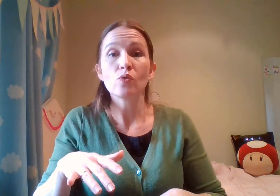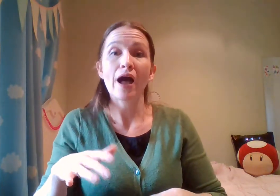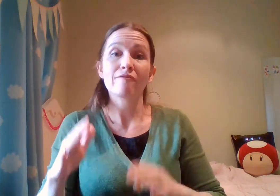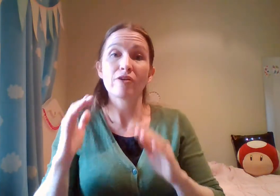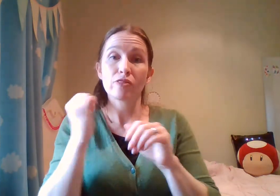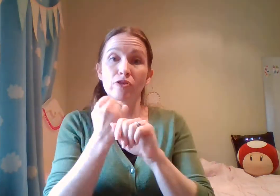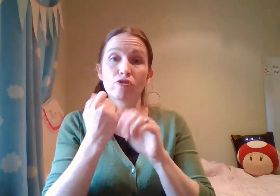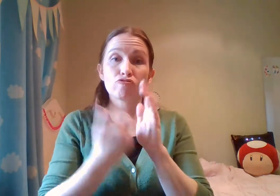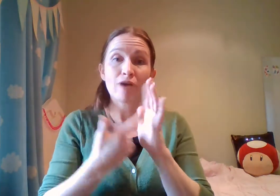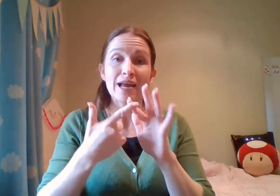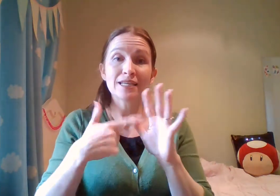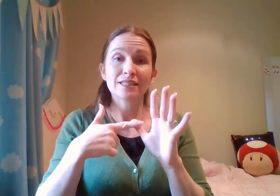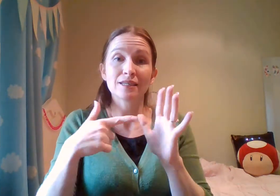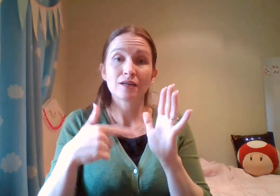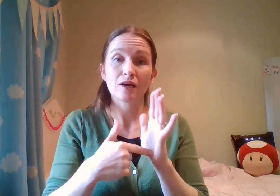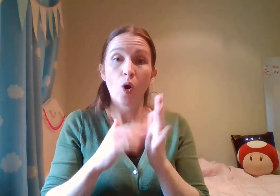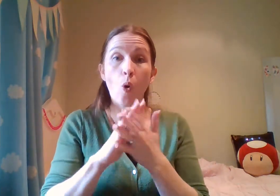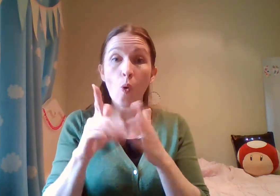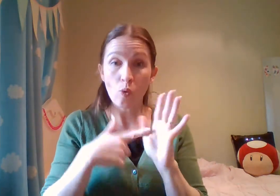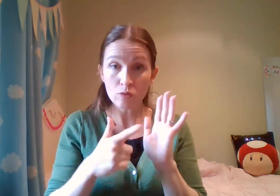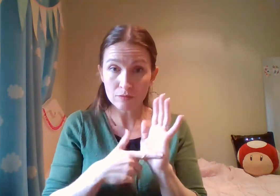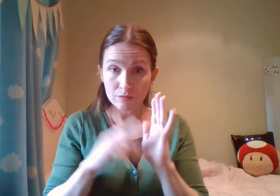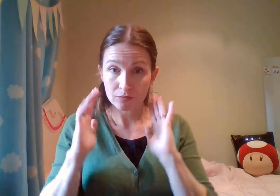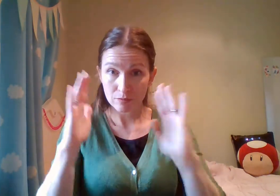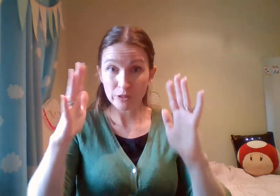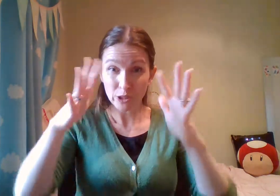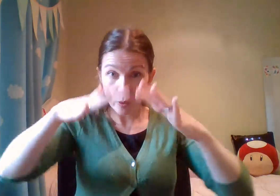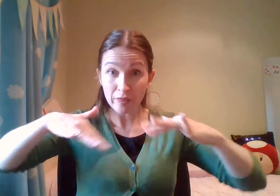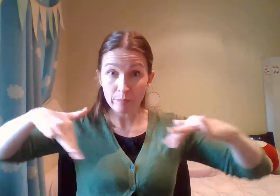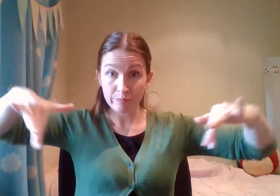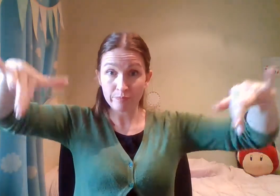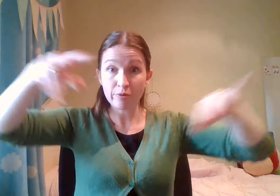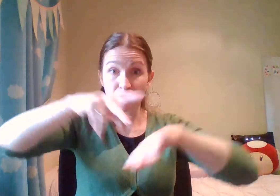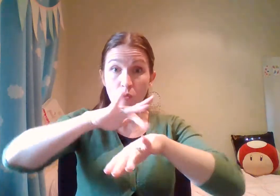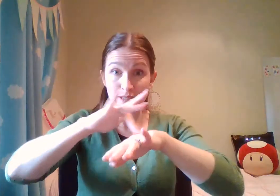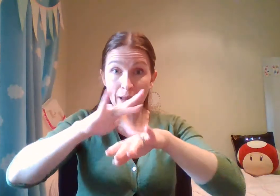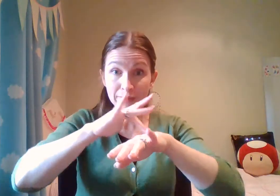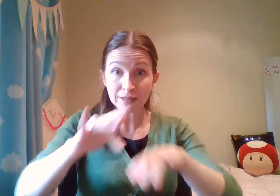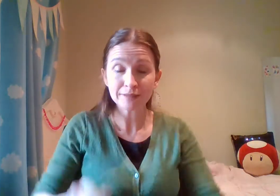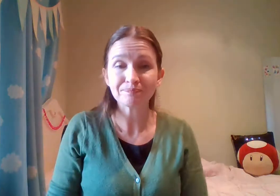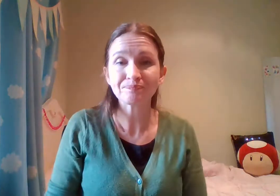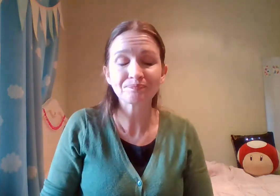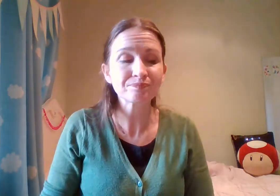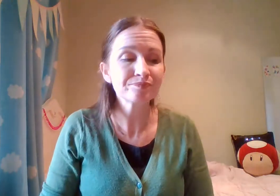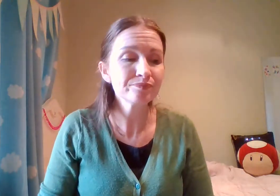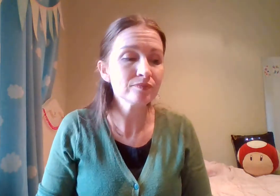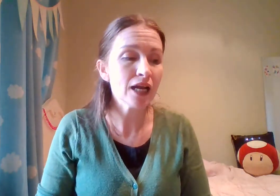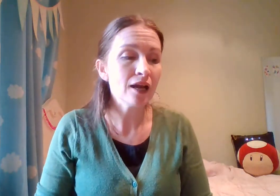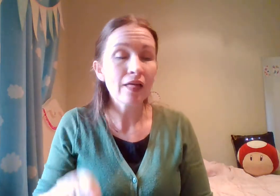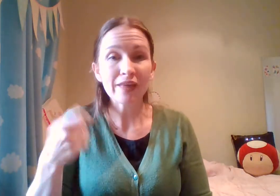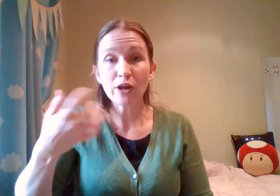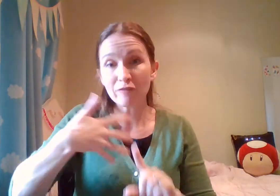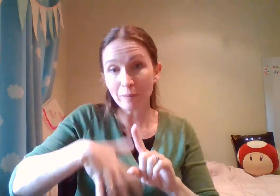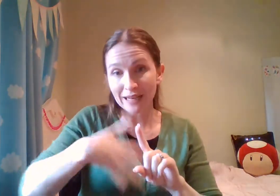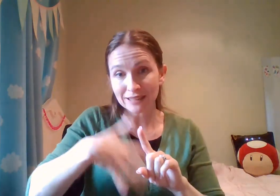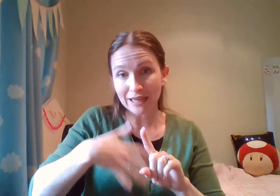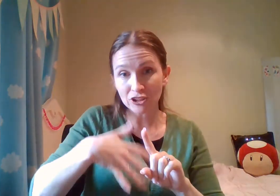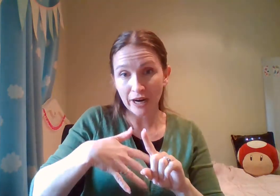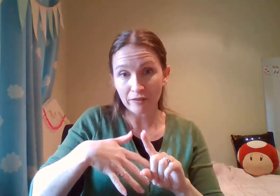have the Great Hall, which is where the performance happens. Then you have the backstage areas,